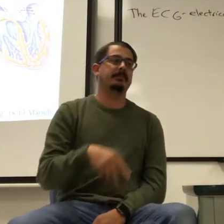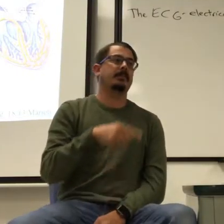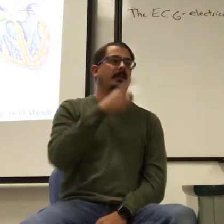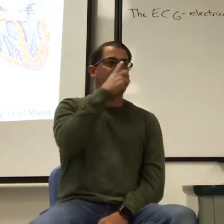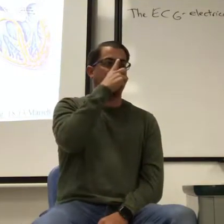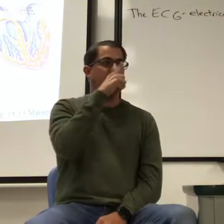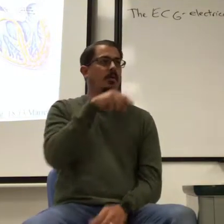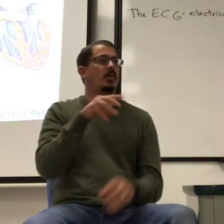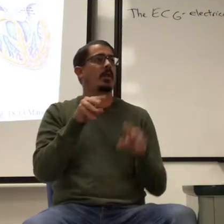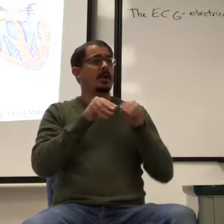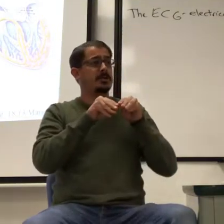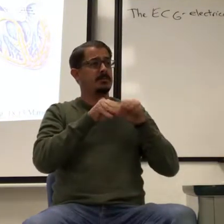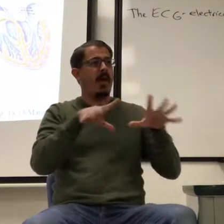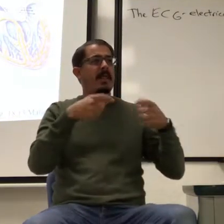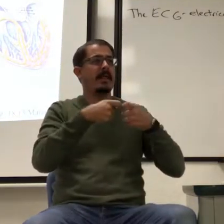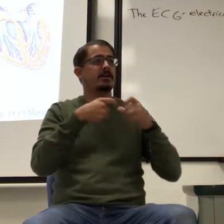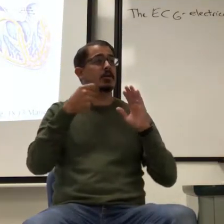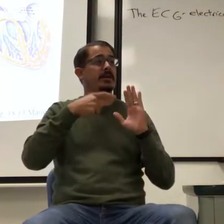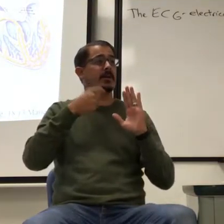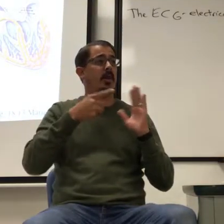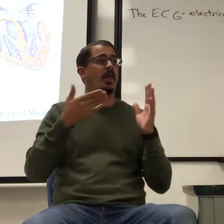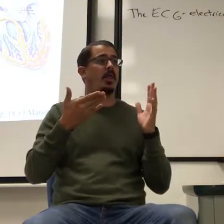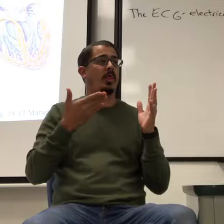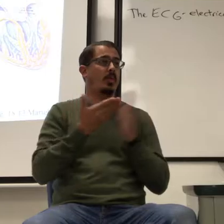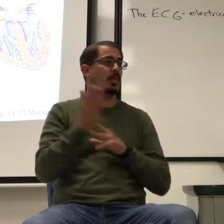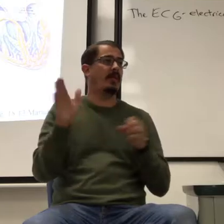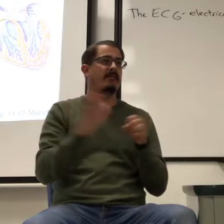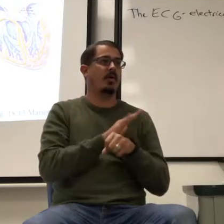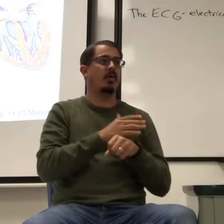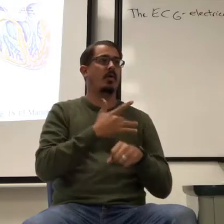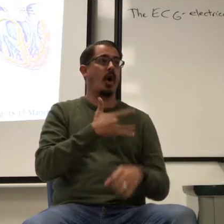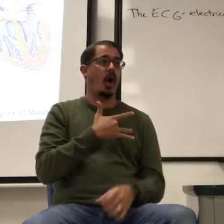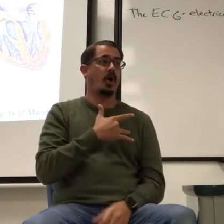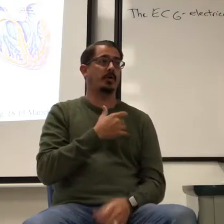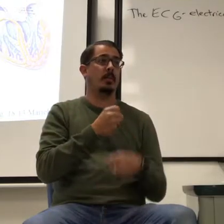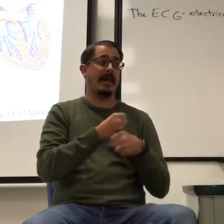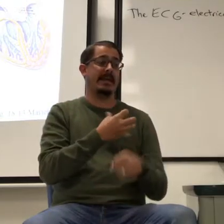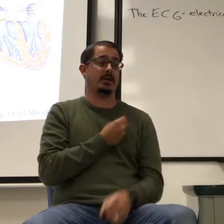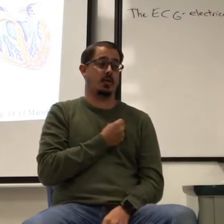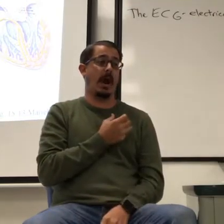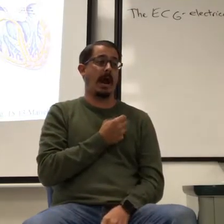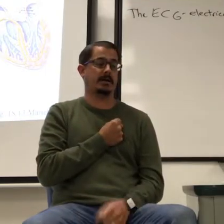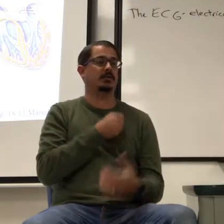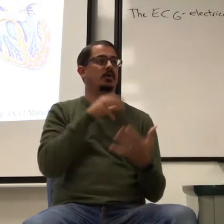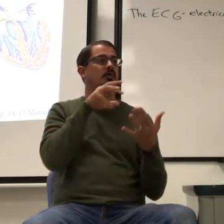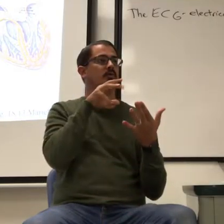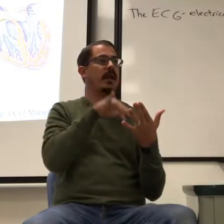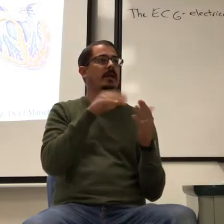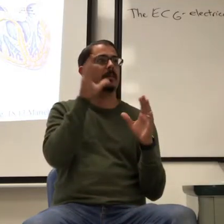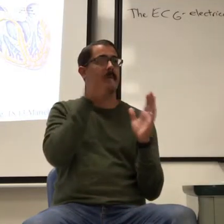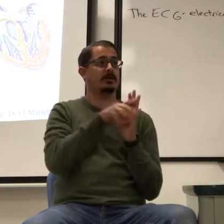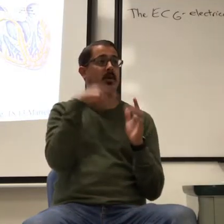spread the electrical signal throughout the whole heart to make it contract. So when you study pictures like this,